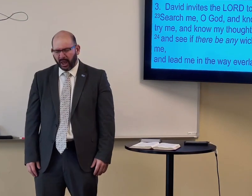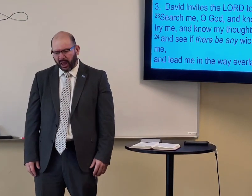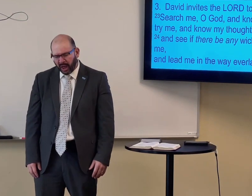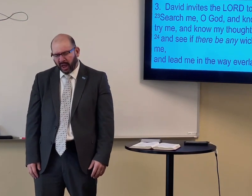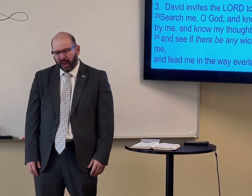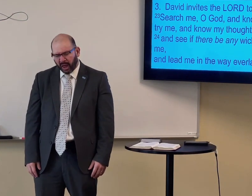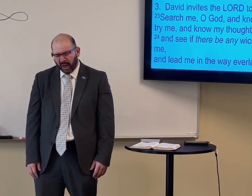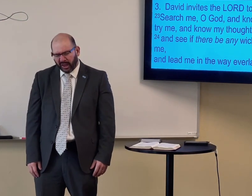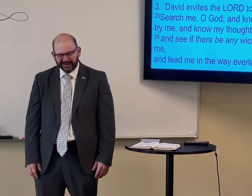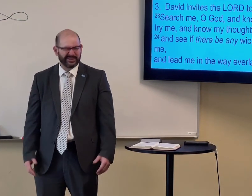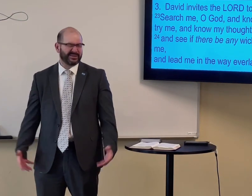breath, you know?